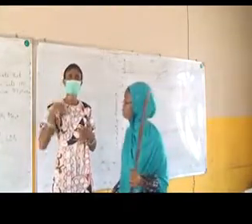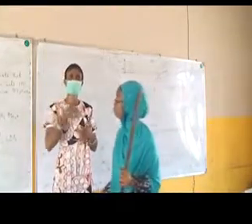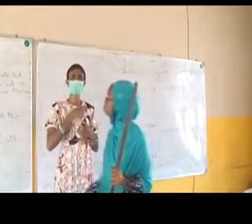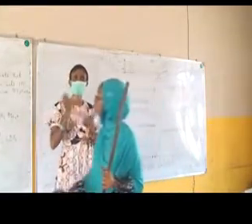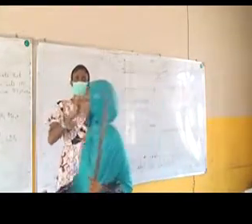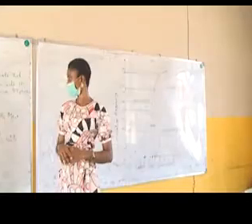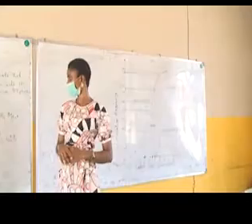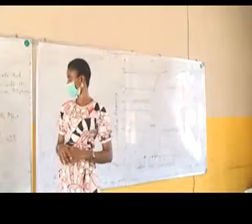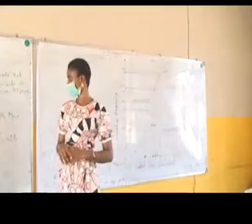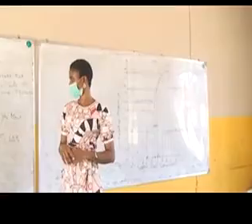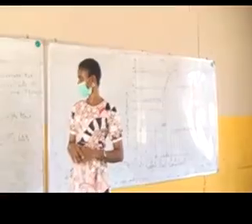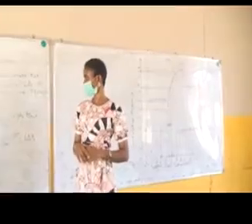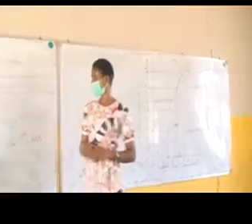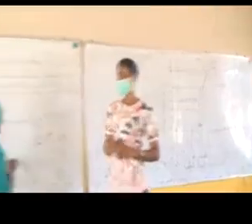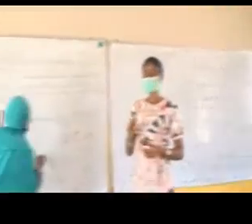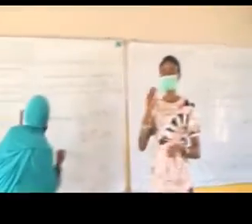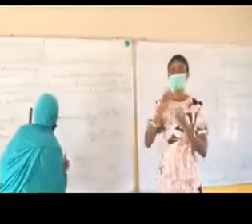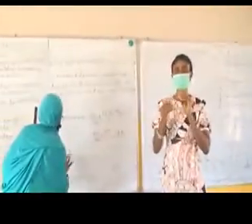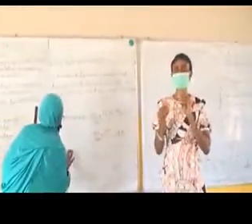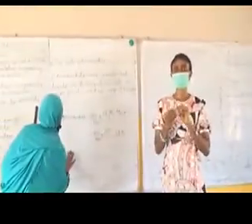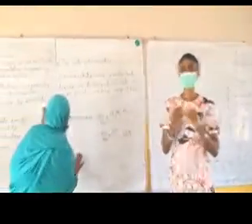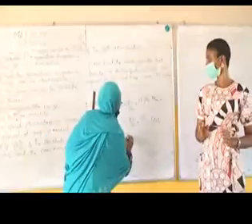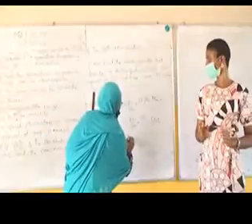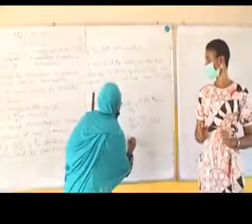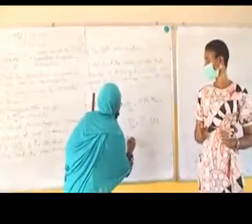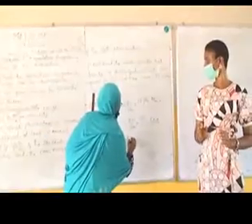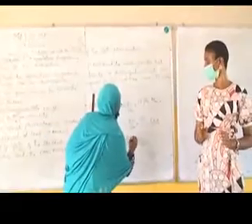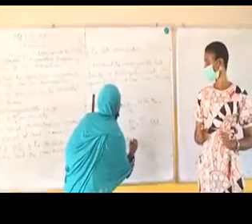board. Number of students